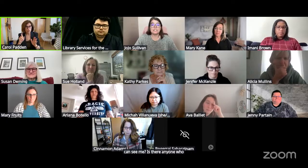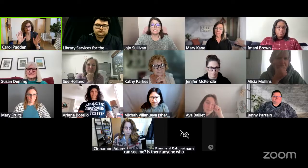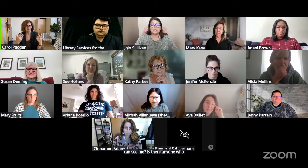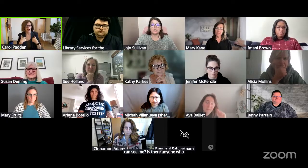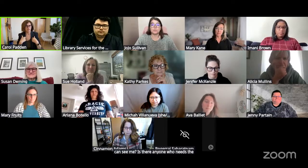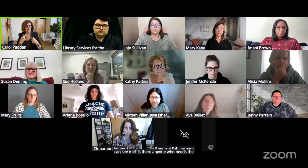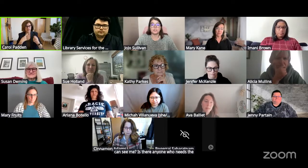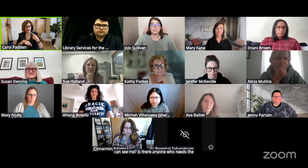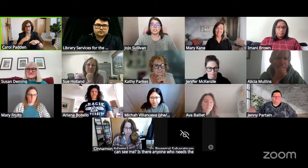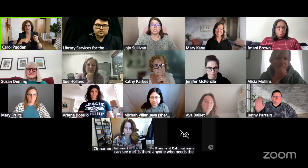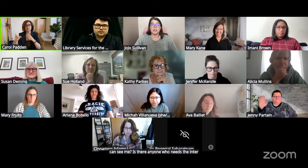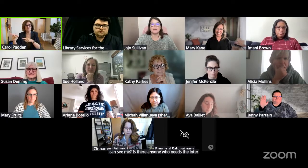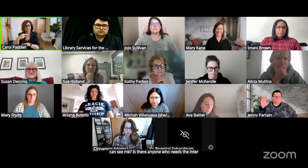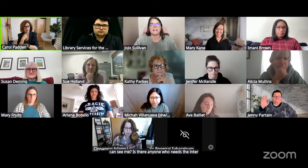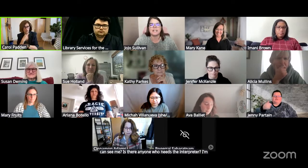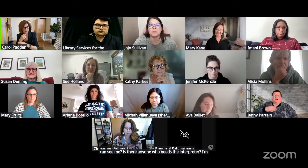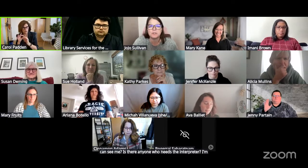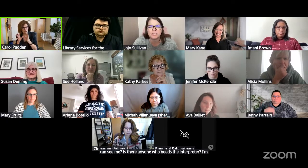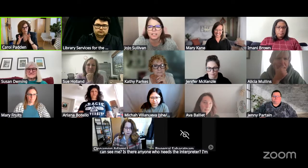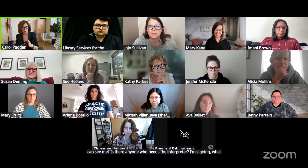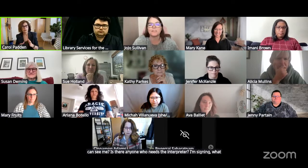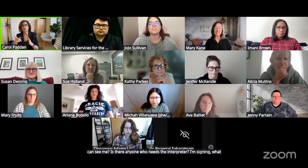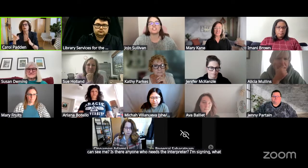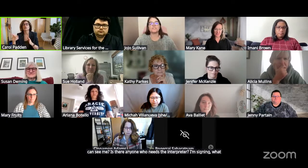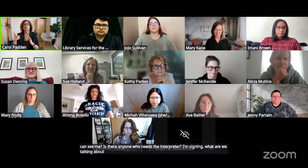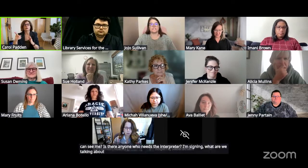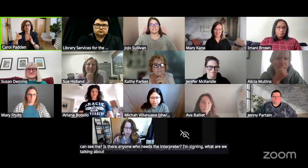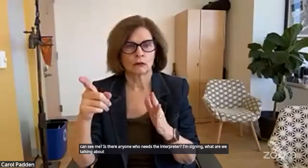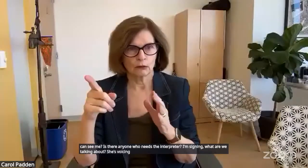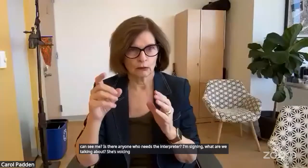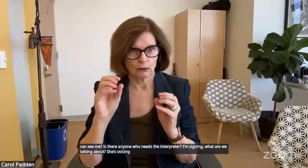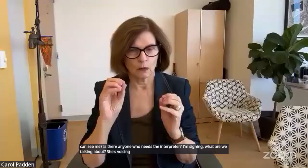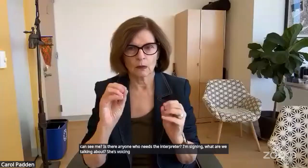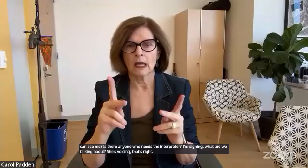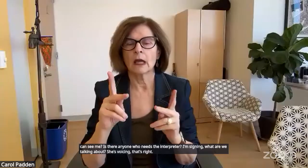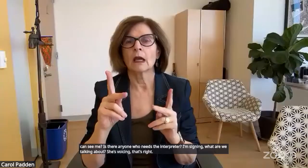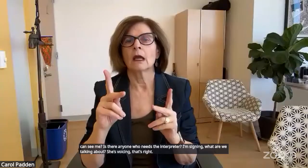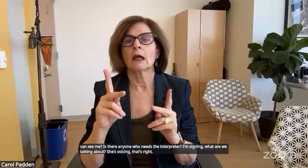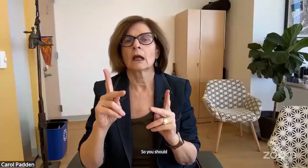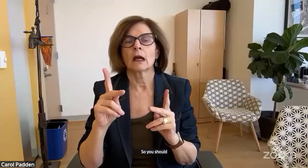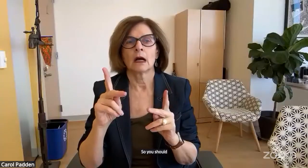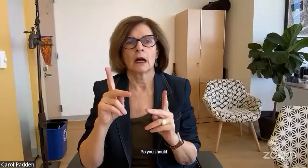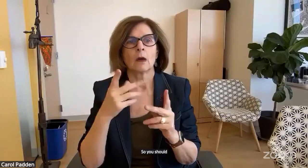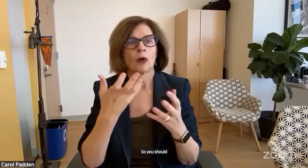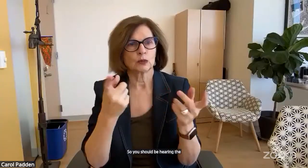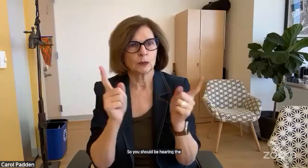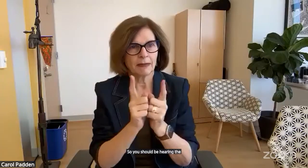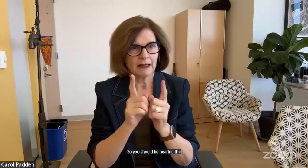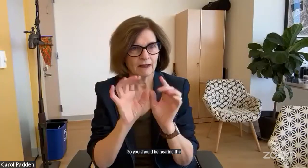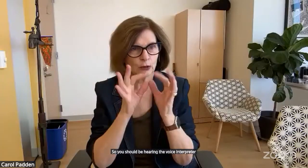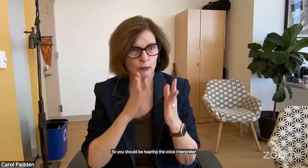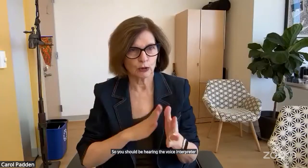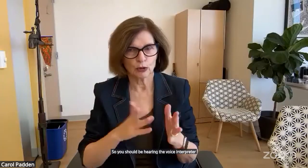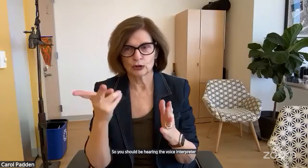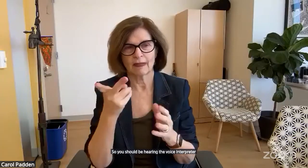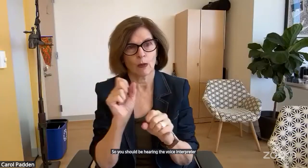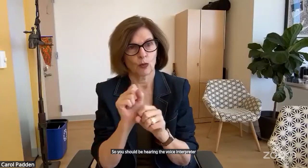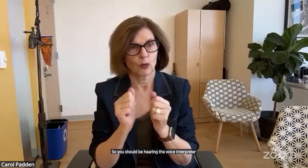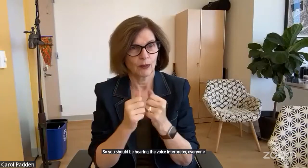the interpreter? I'm signing. What are we talking about? She's voicing. That's right. So you should be hearing the voice interpreter, everyone. I like